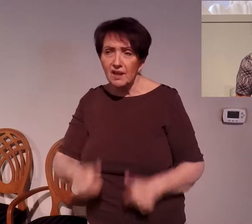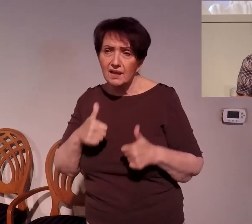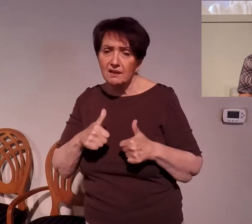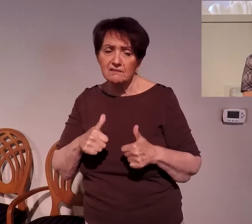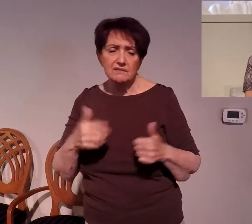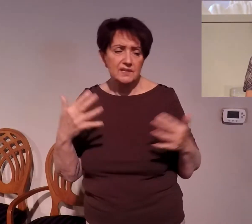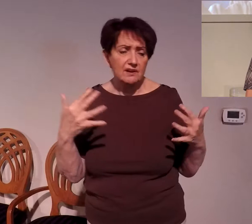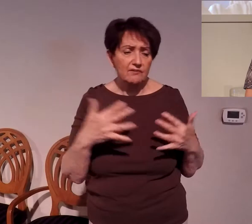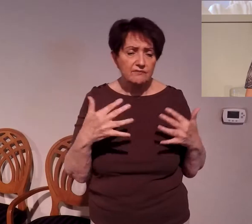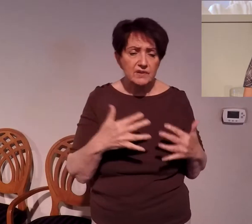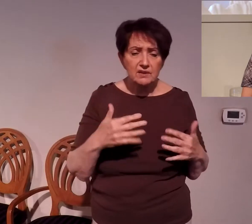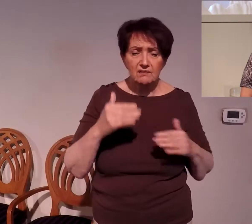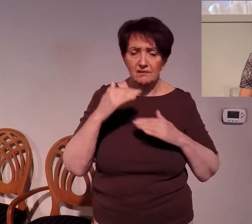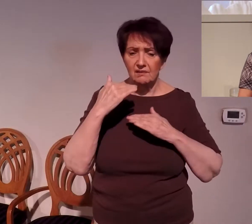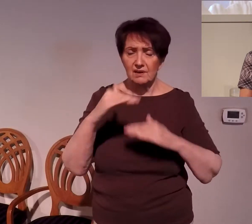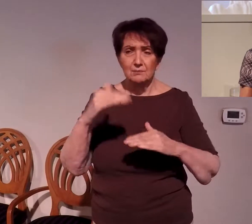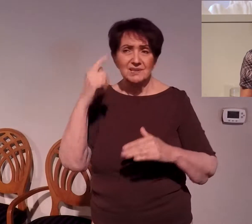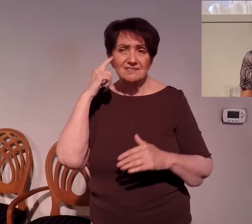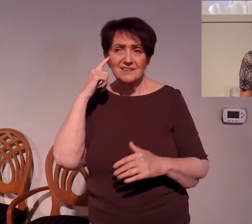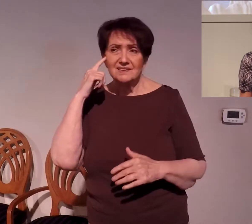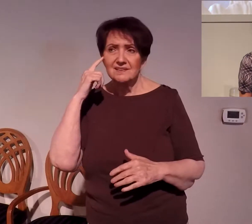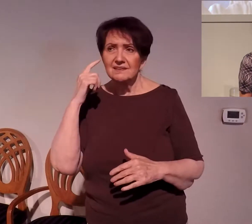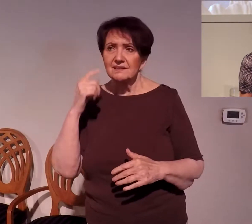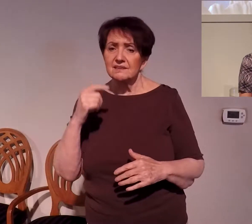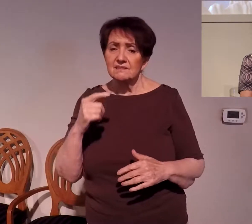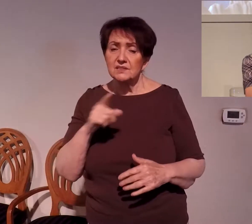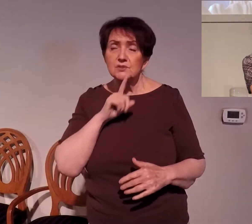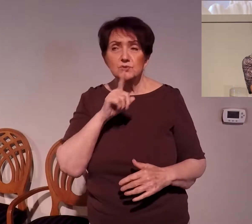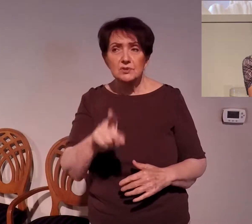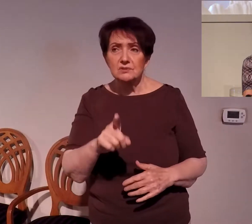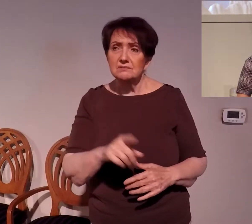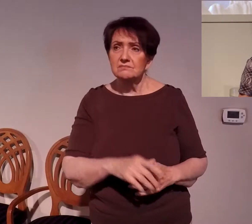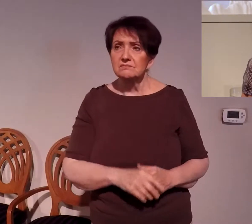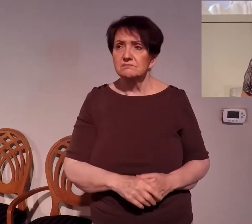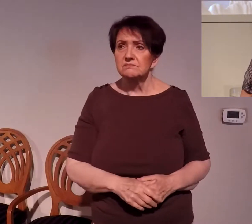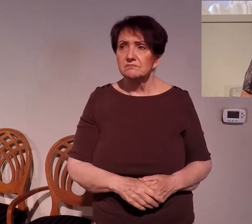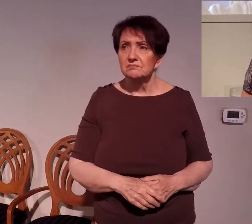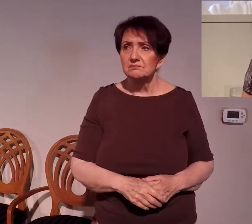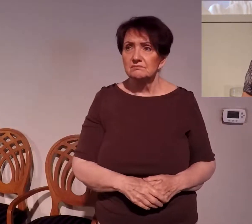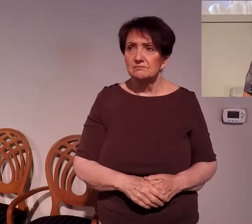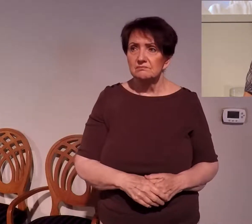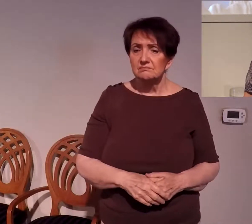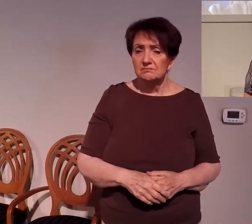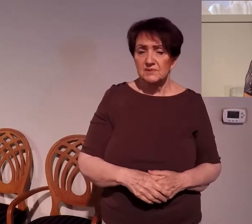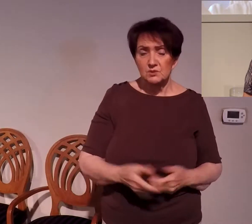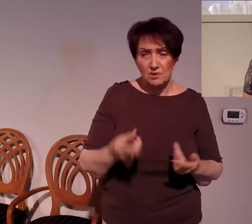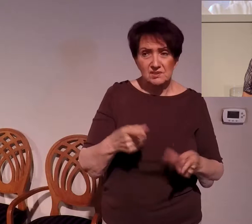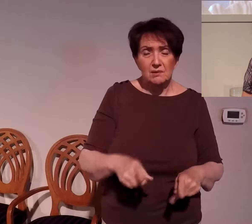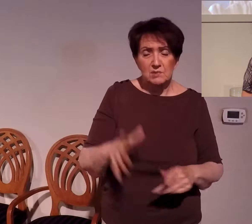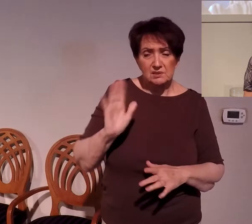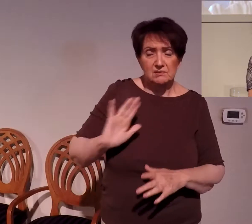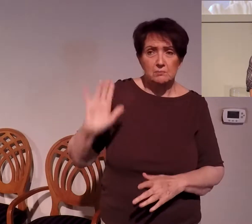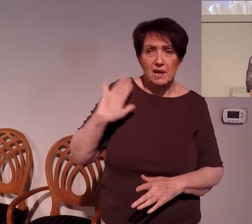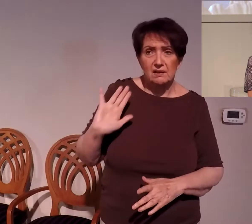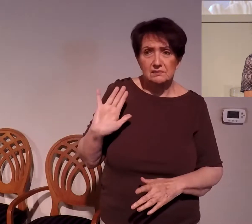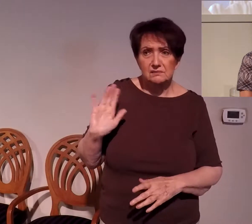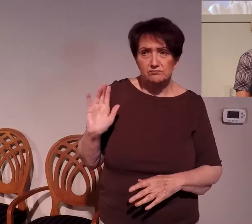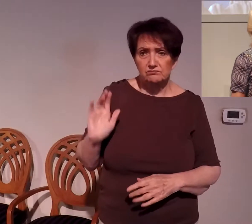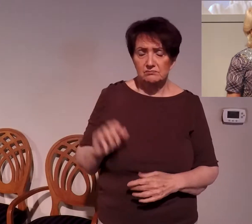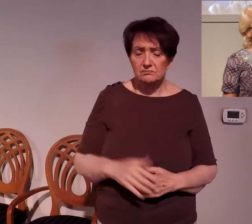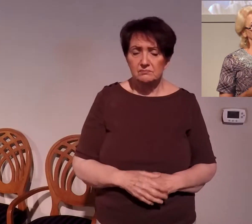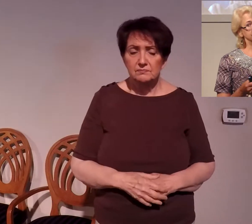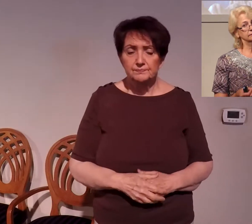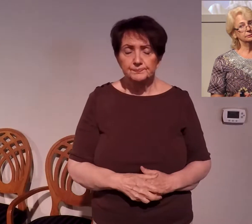or our limited thinking is true because that's what we've played out in the past. But to create a